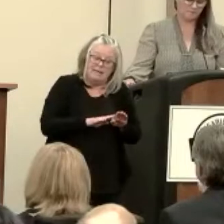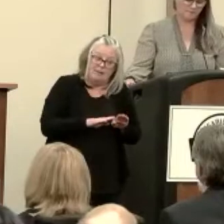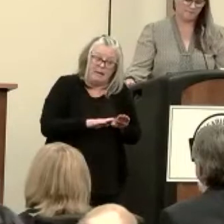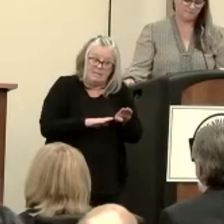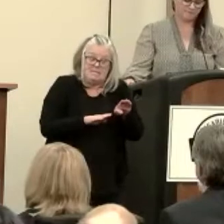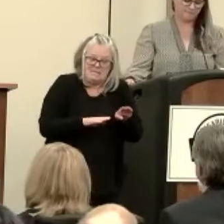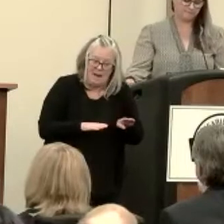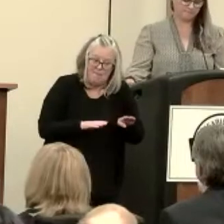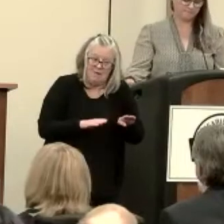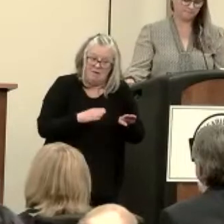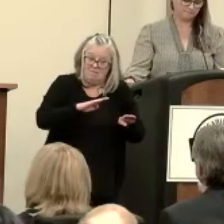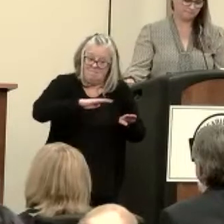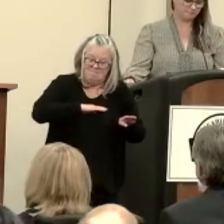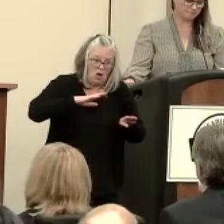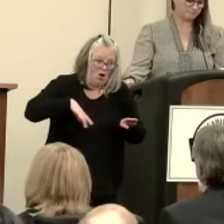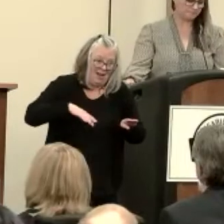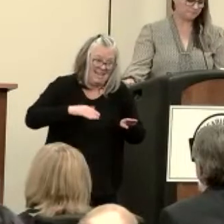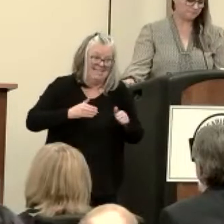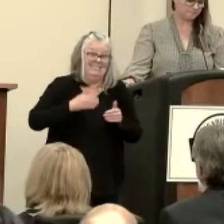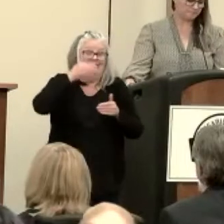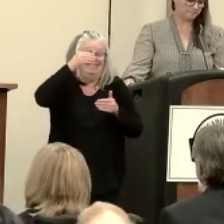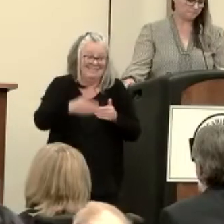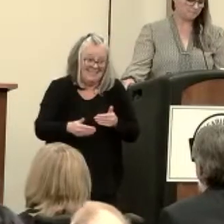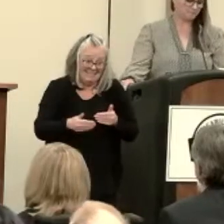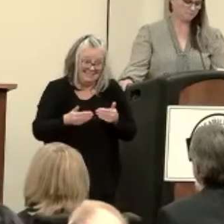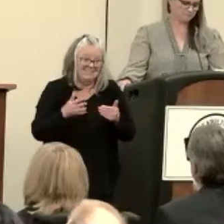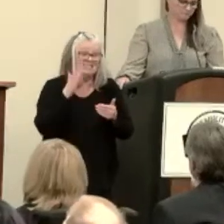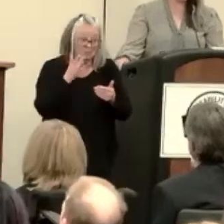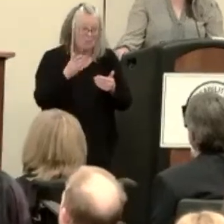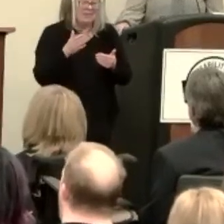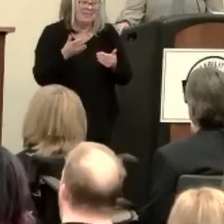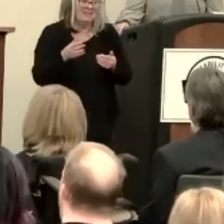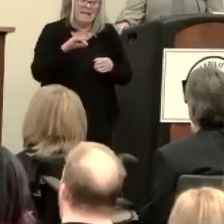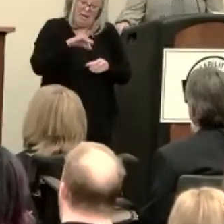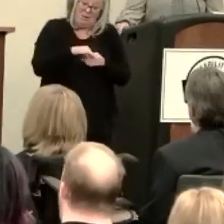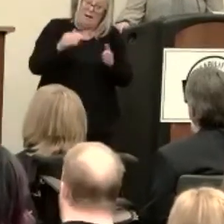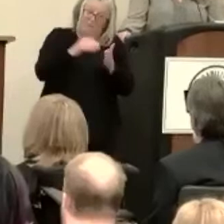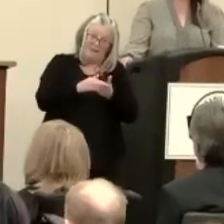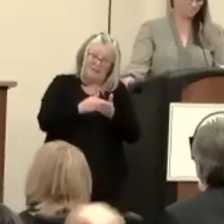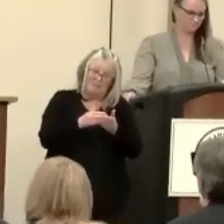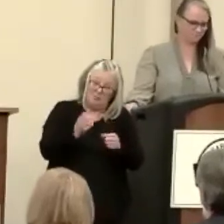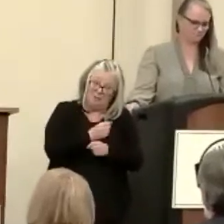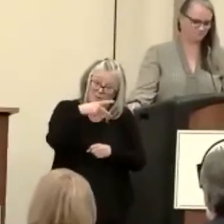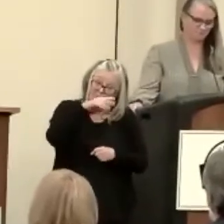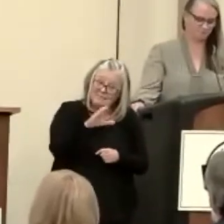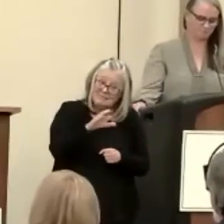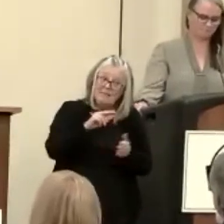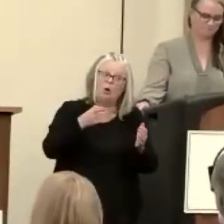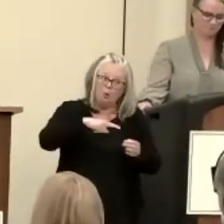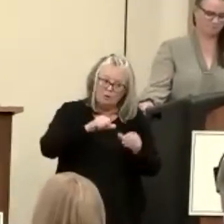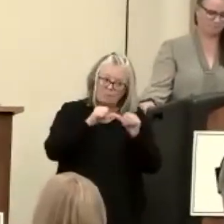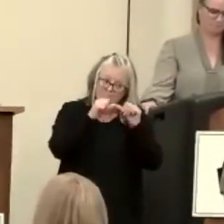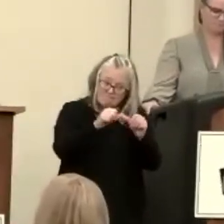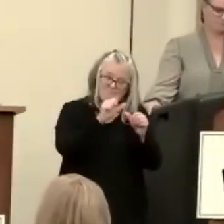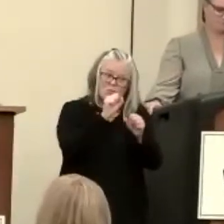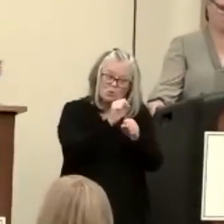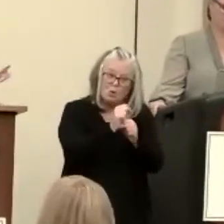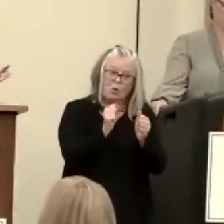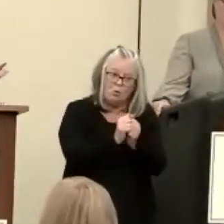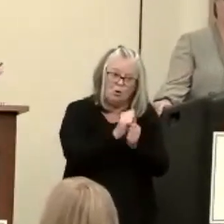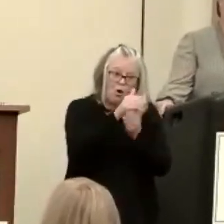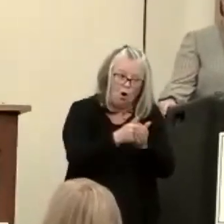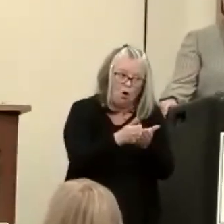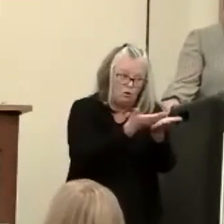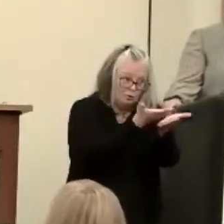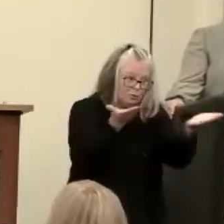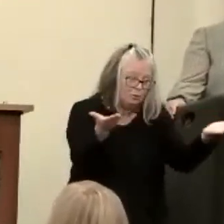very excited to take those next steps. A re-elected PC government would continue to work with all of